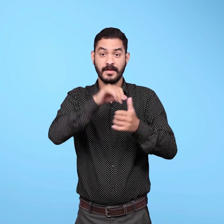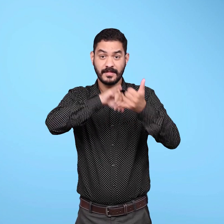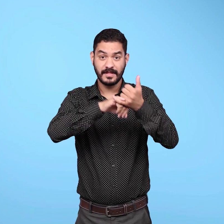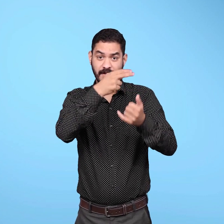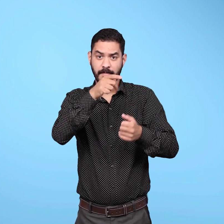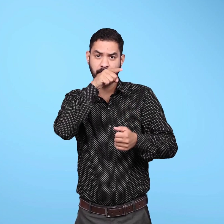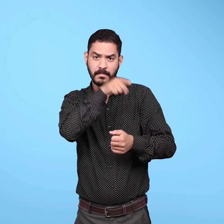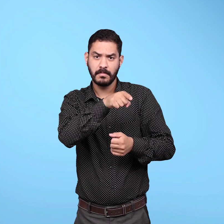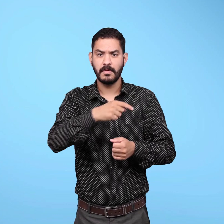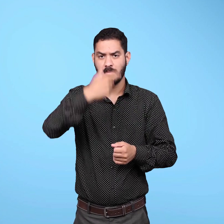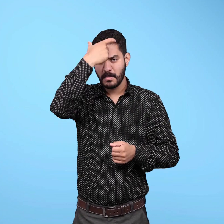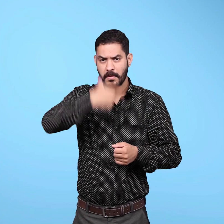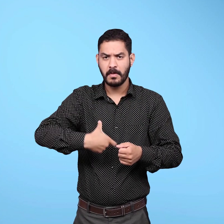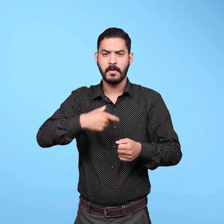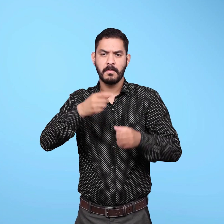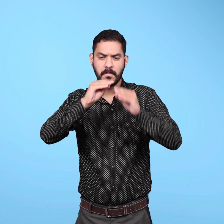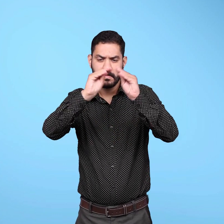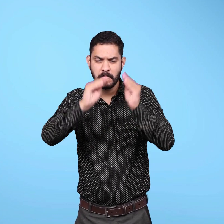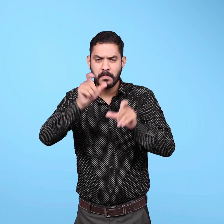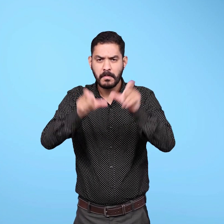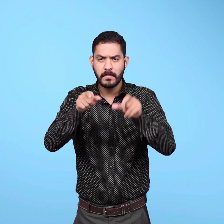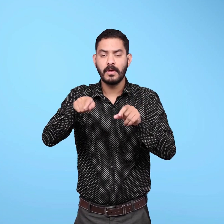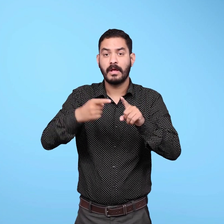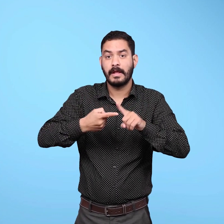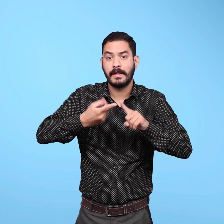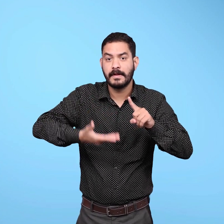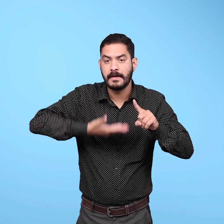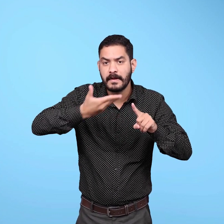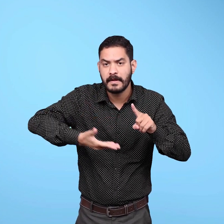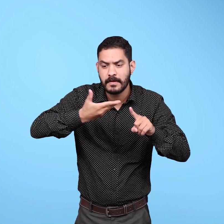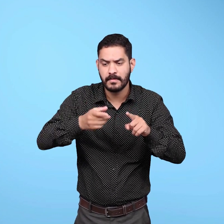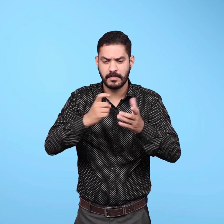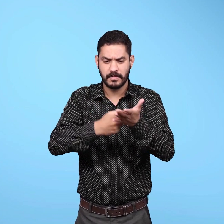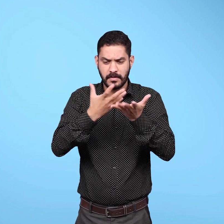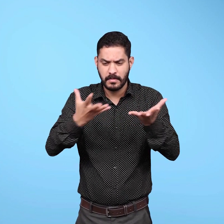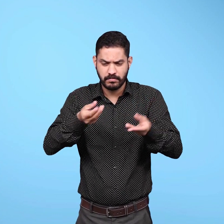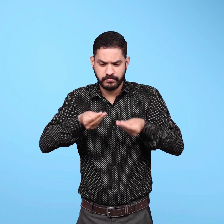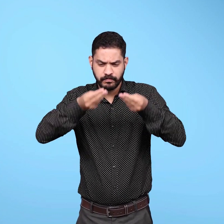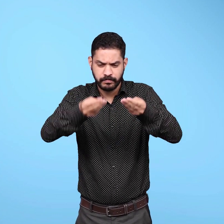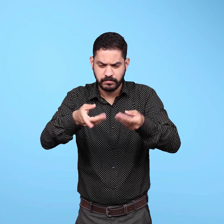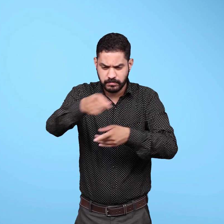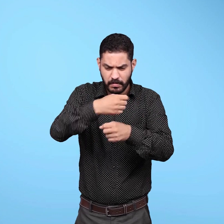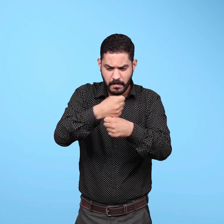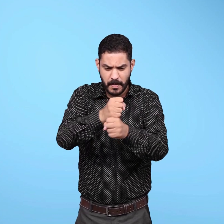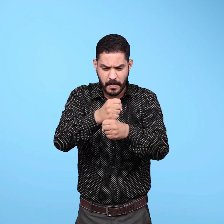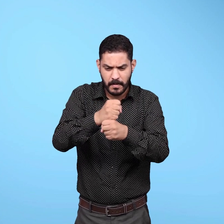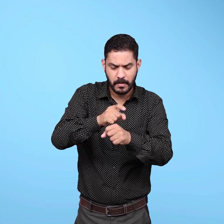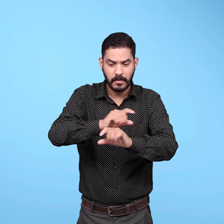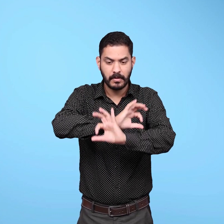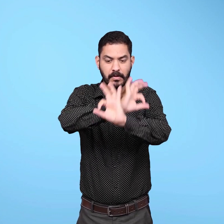These shrenis of craftspersons provided training, procured raw material, and distributed